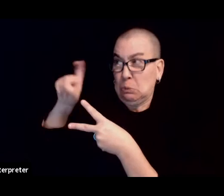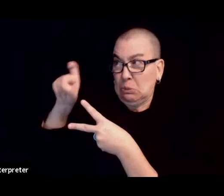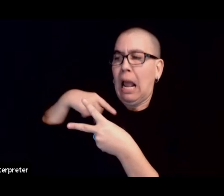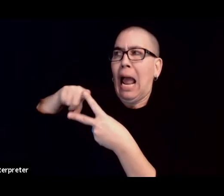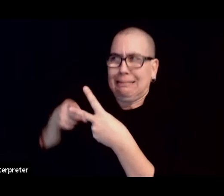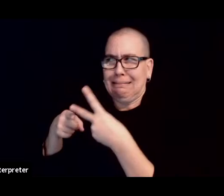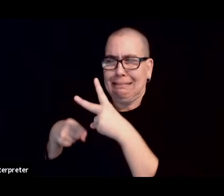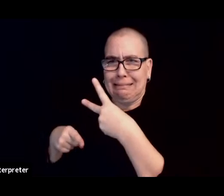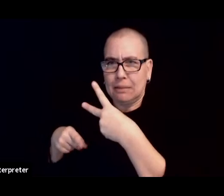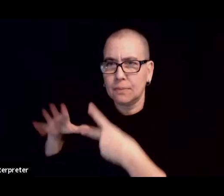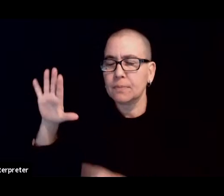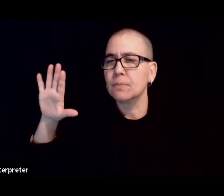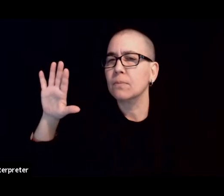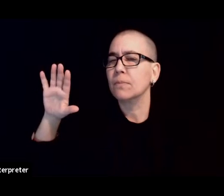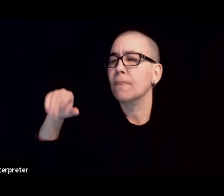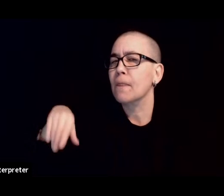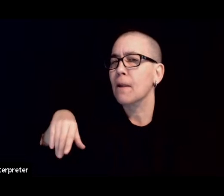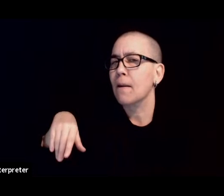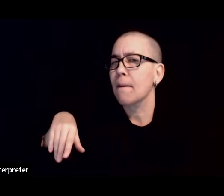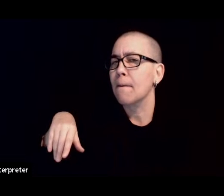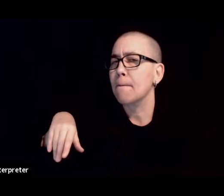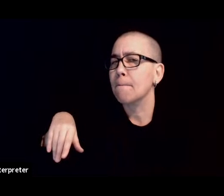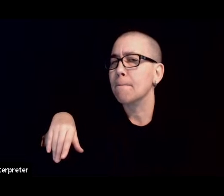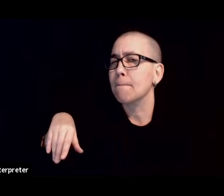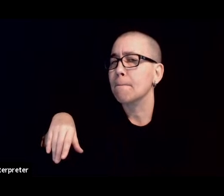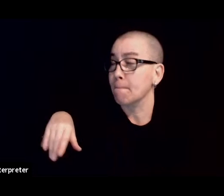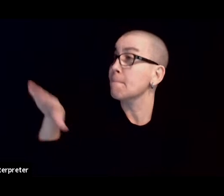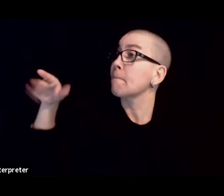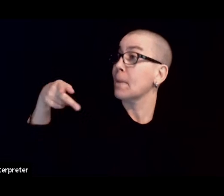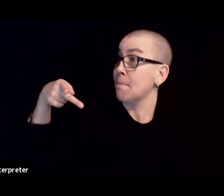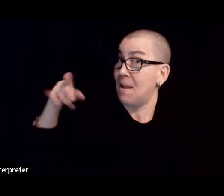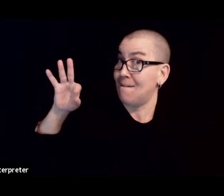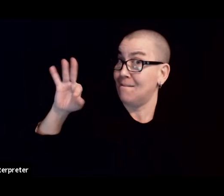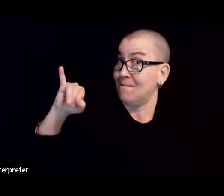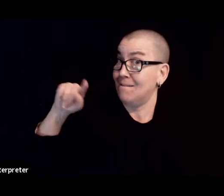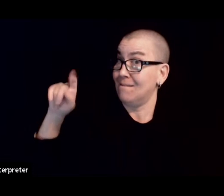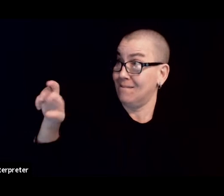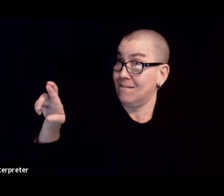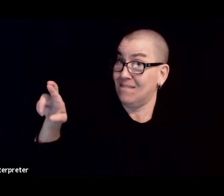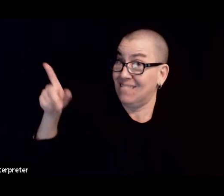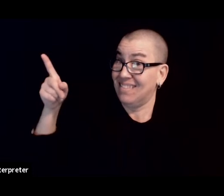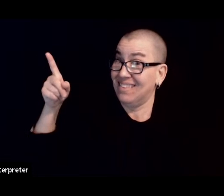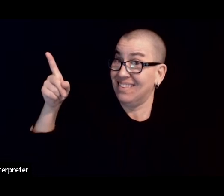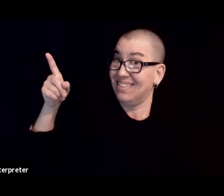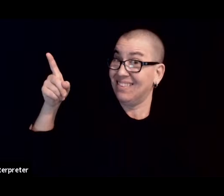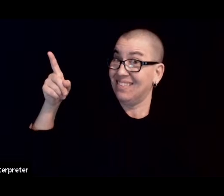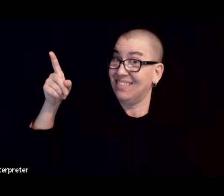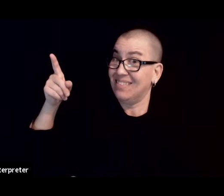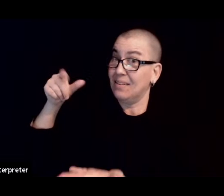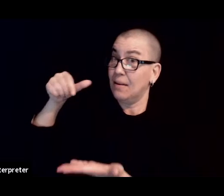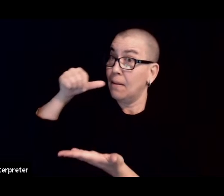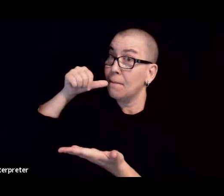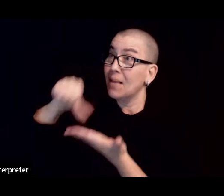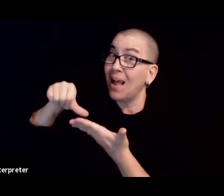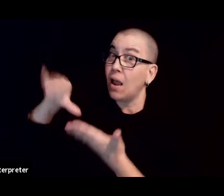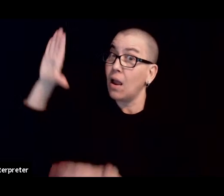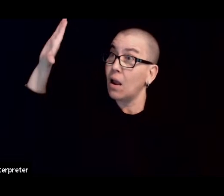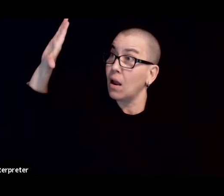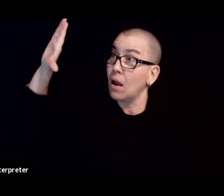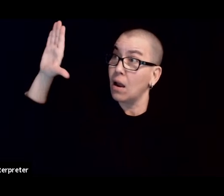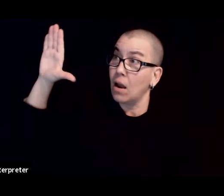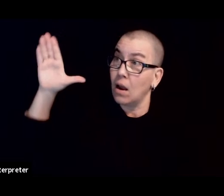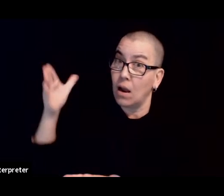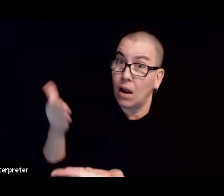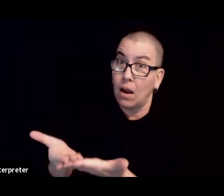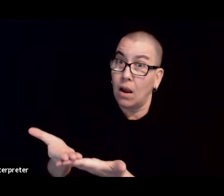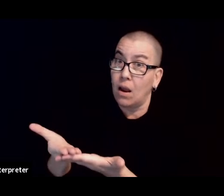many Pfizer vaccines as you expect next week, that this whole process will just be that much slower? I'm just trying to get a sense of what the